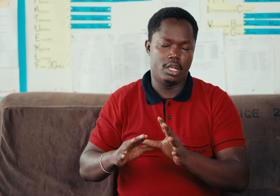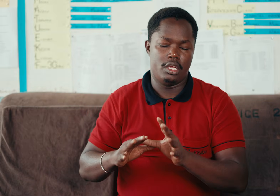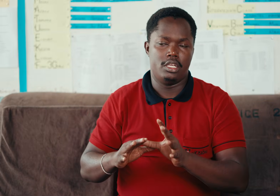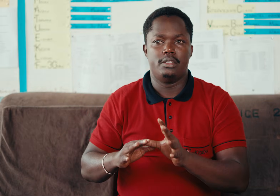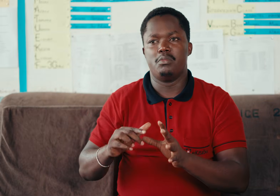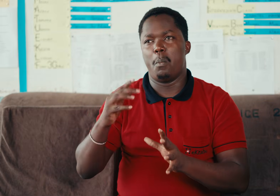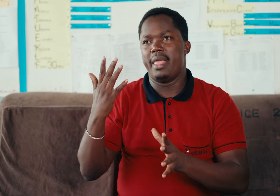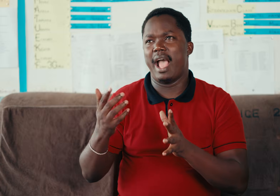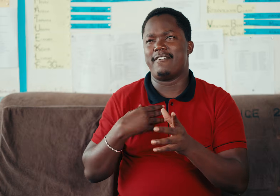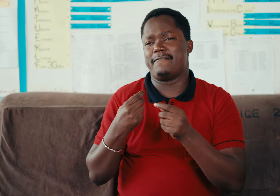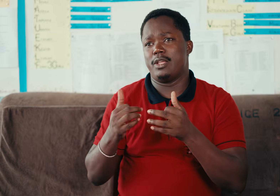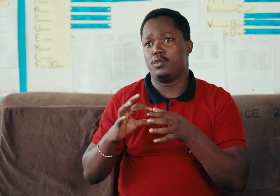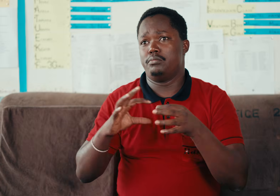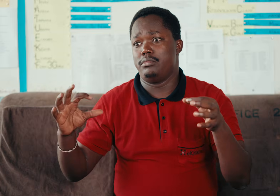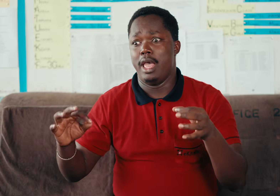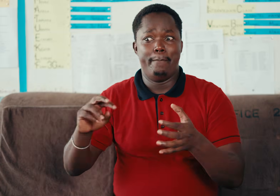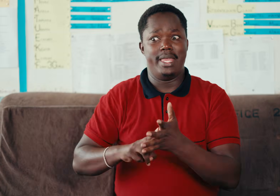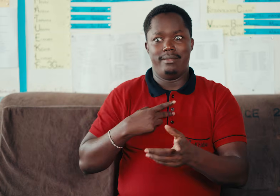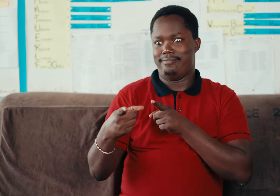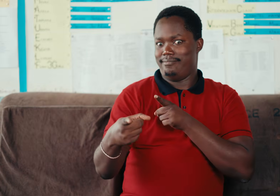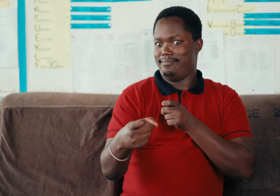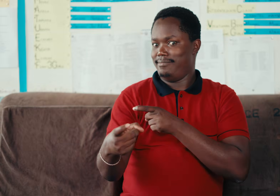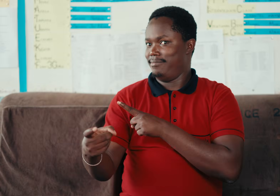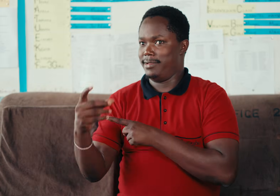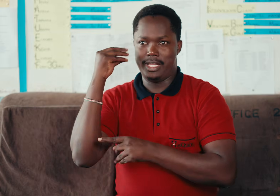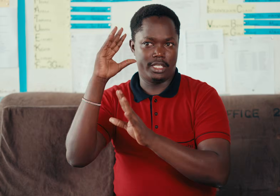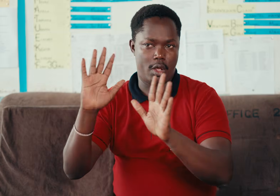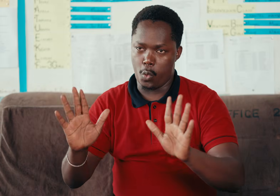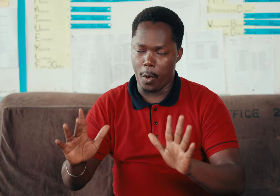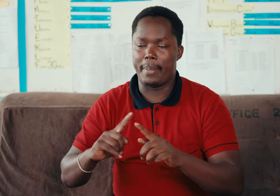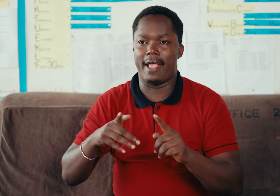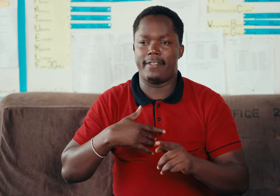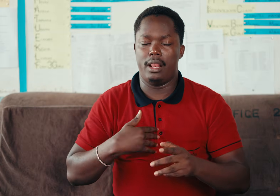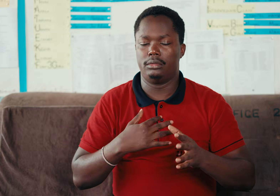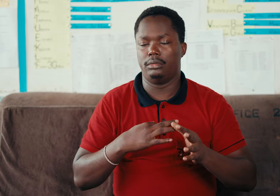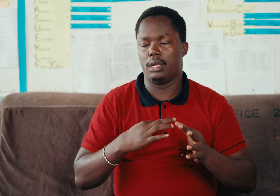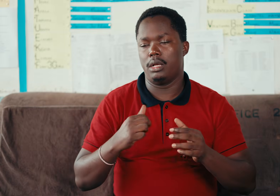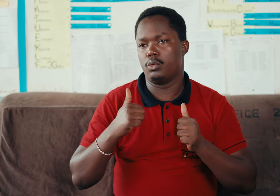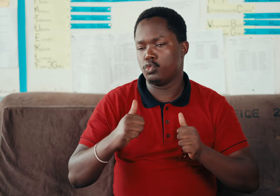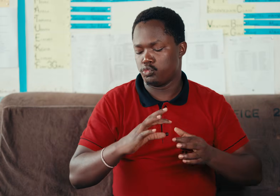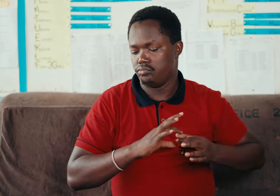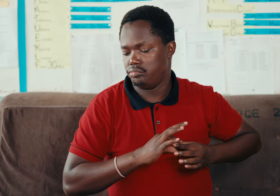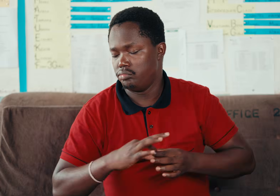teacher who they may have a few disconnects, because I'm not attacking any teacher, let me make